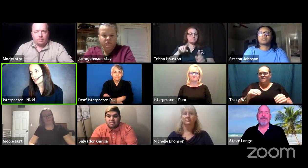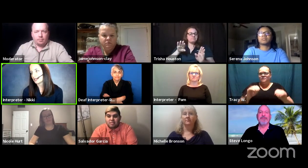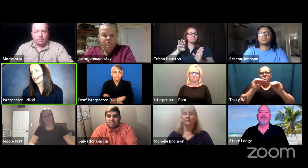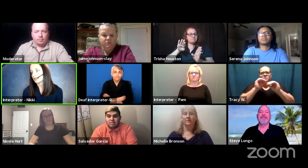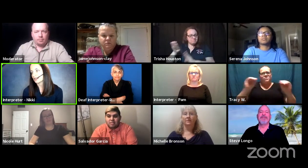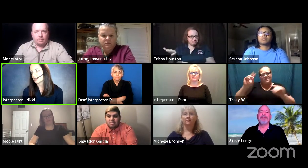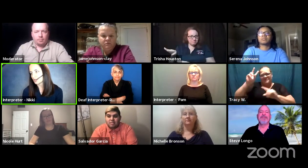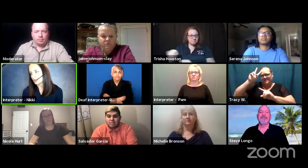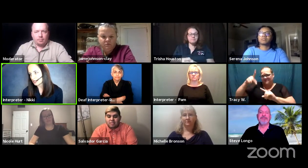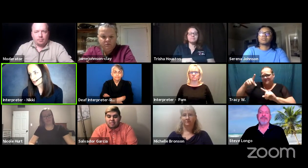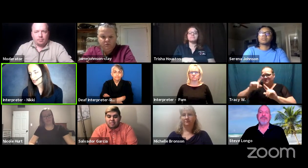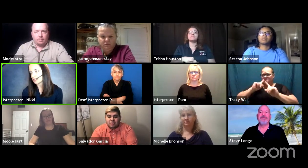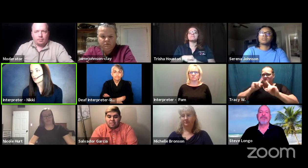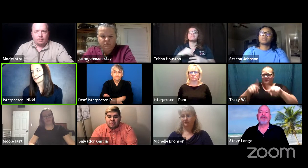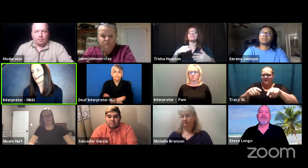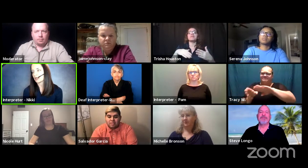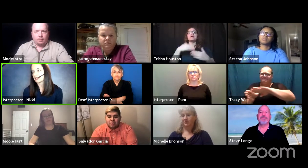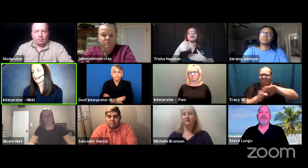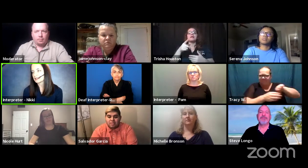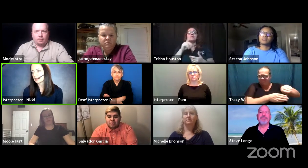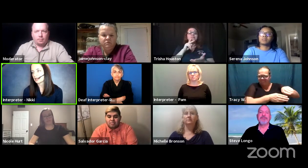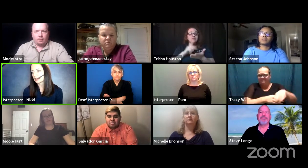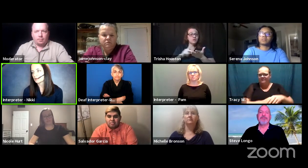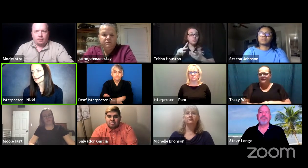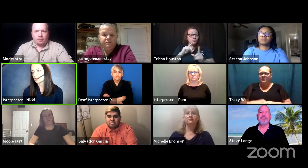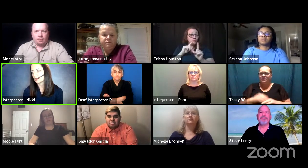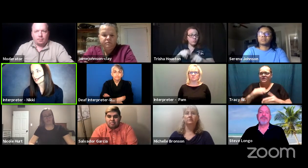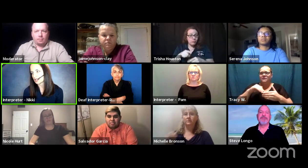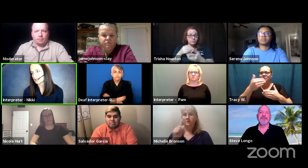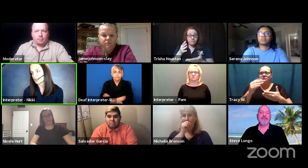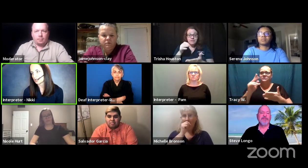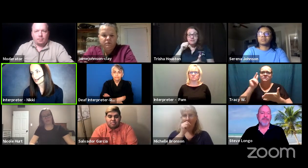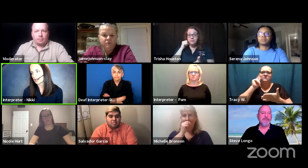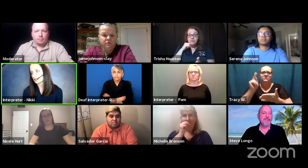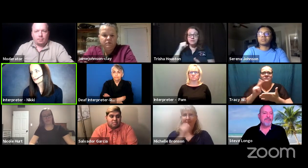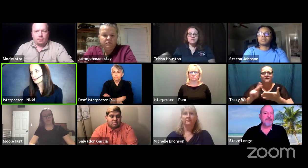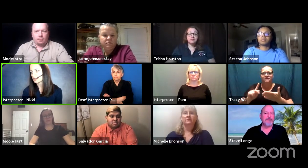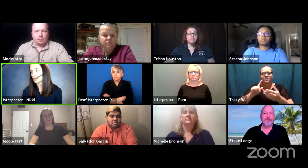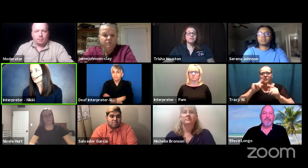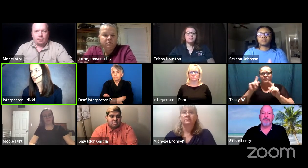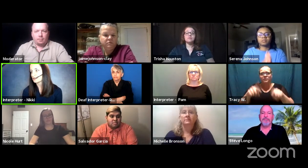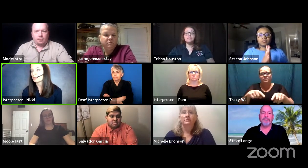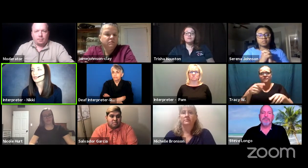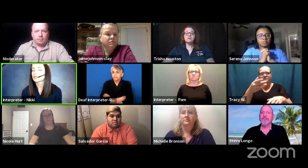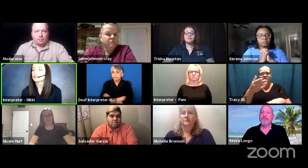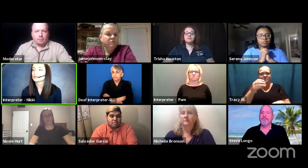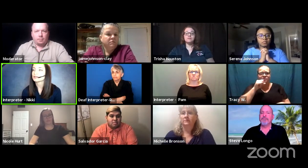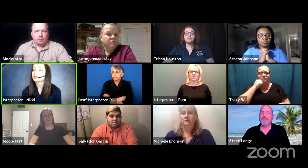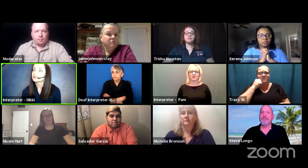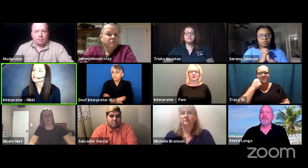And there's no vice president's report at this time, so we'll go to the next agenda item, the secretary's report.